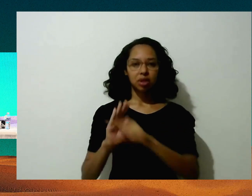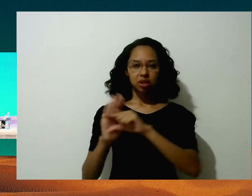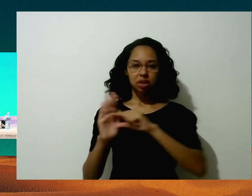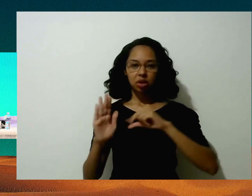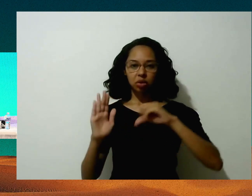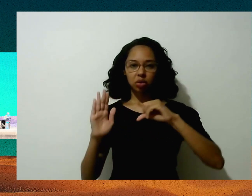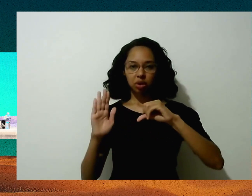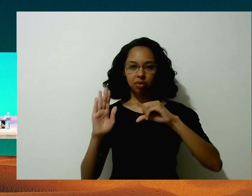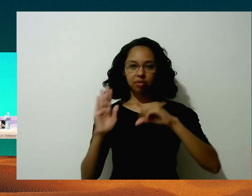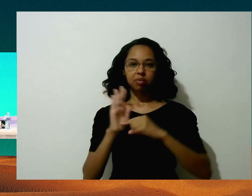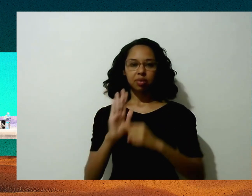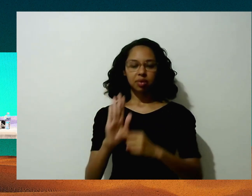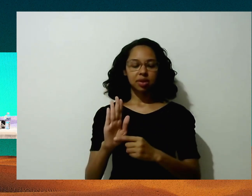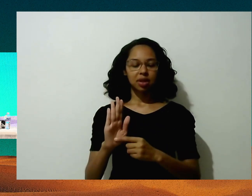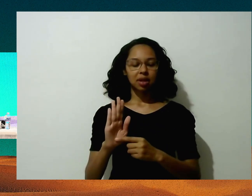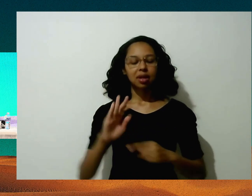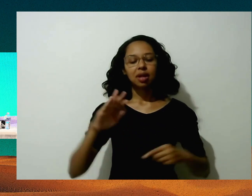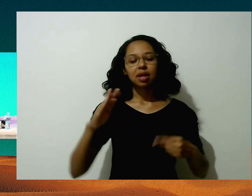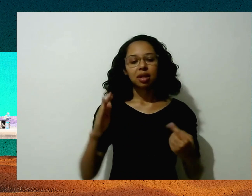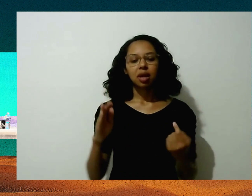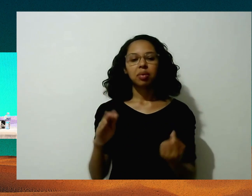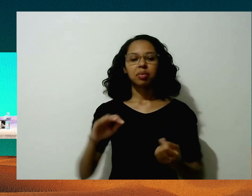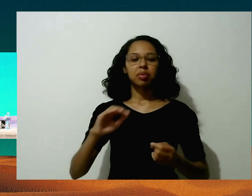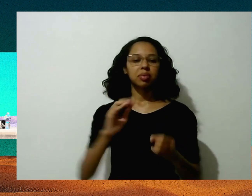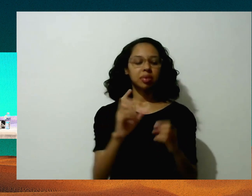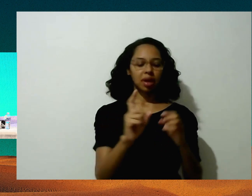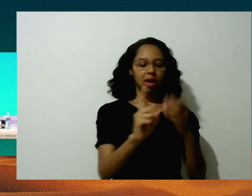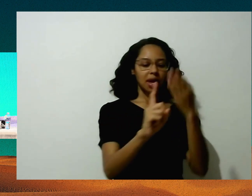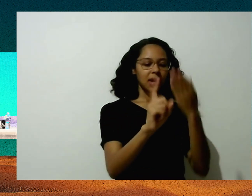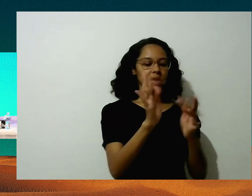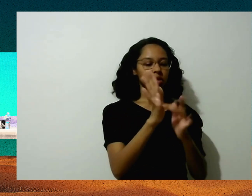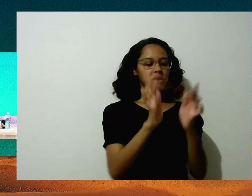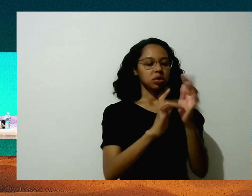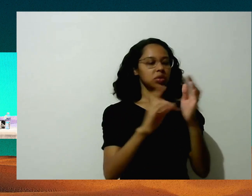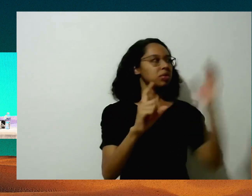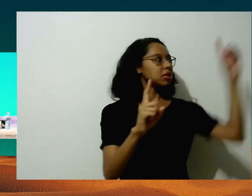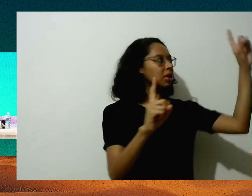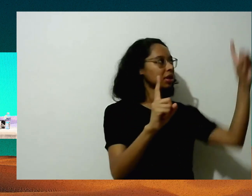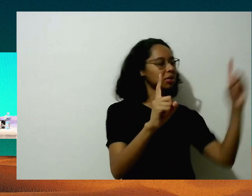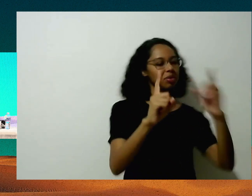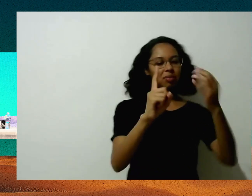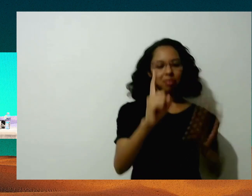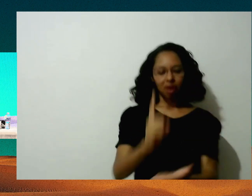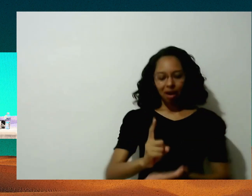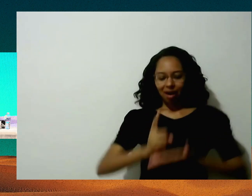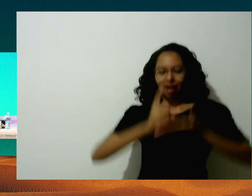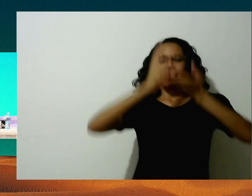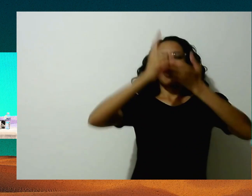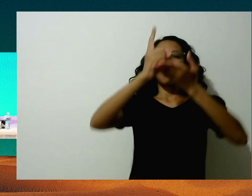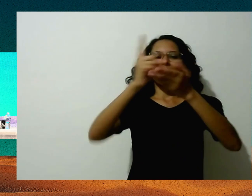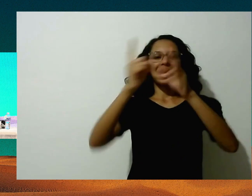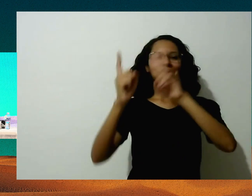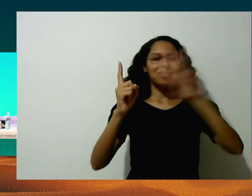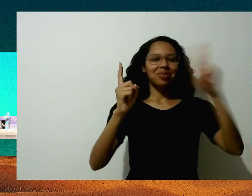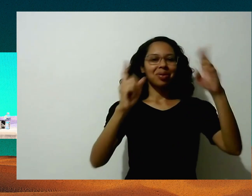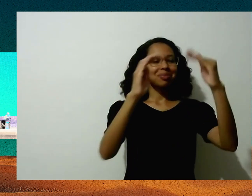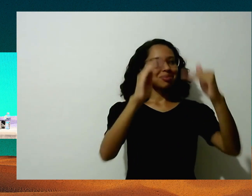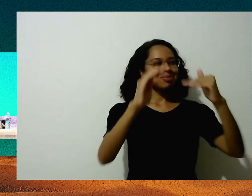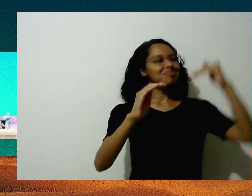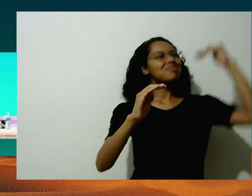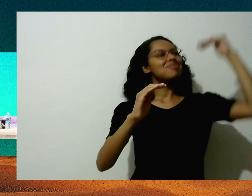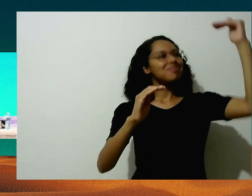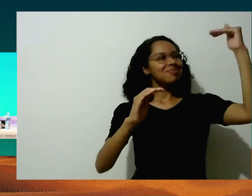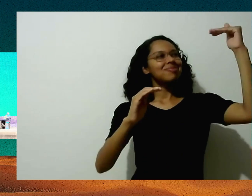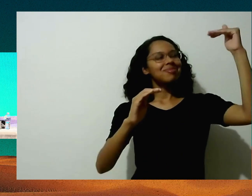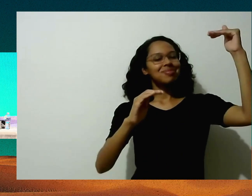o exaltou sobremaneira e lhe deu o nome que está acima de todo nome. Verse 9, therefore God also has highly exalted him and